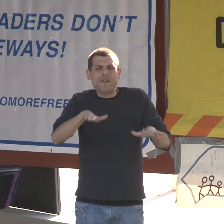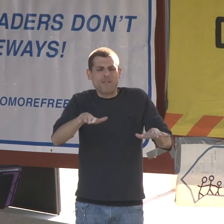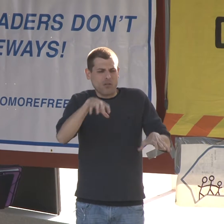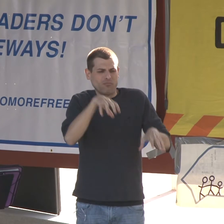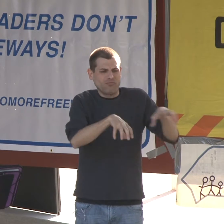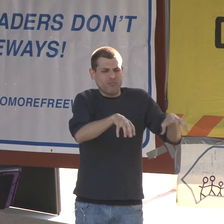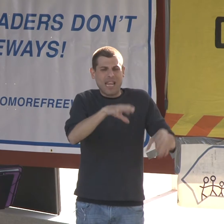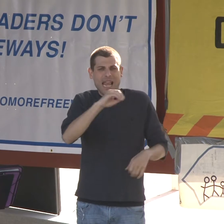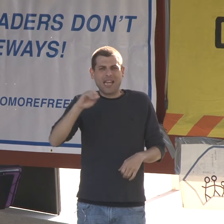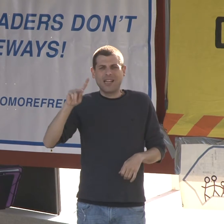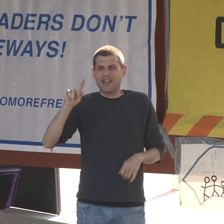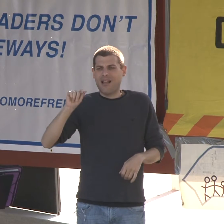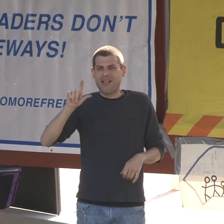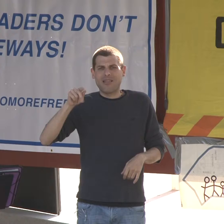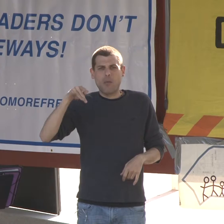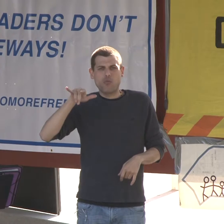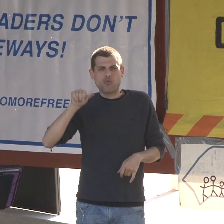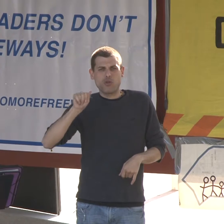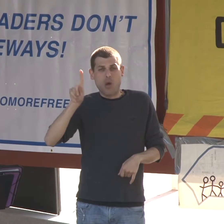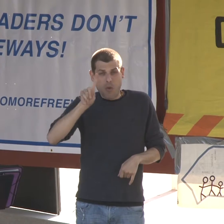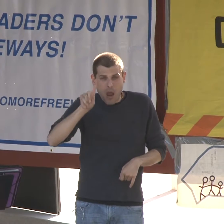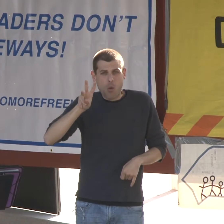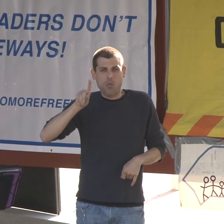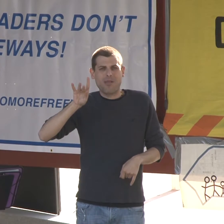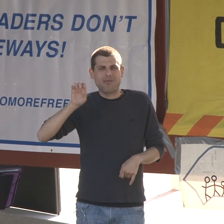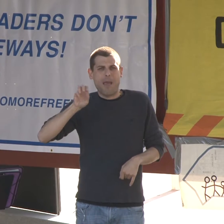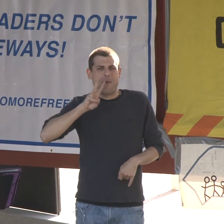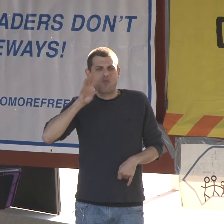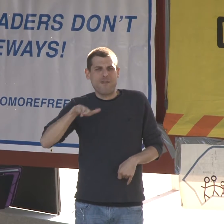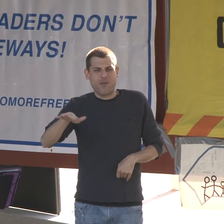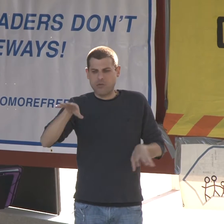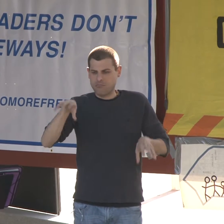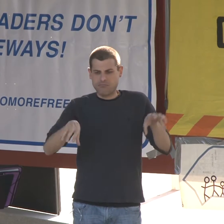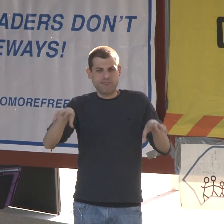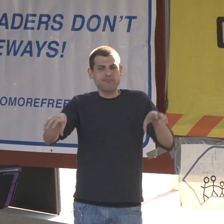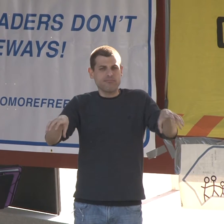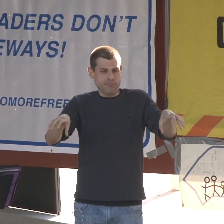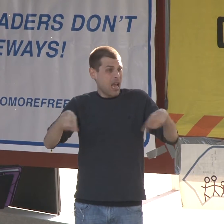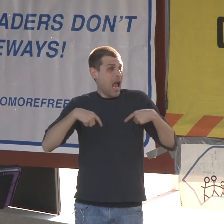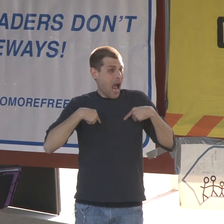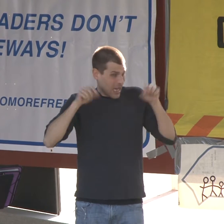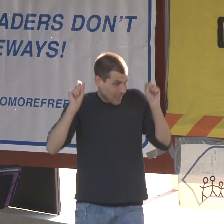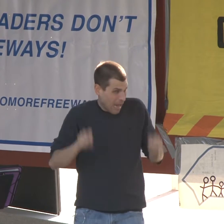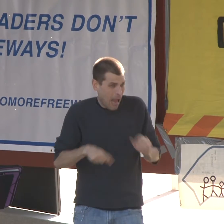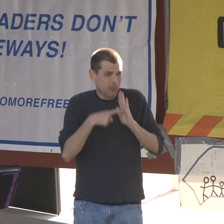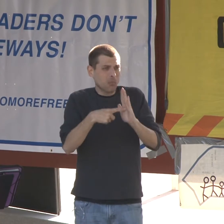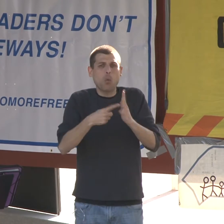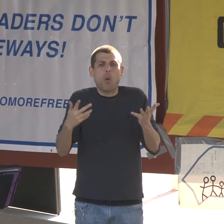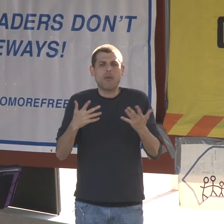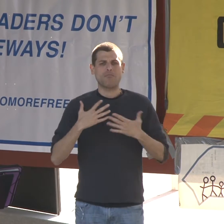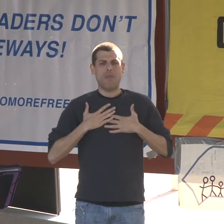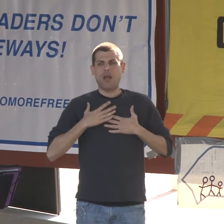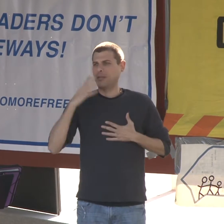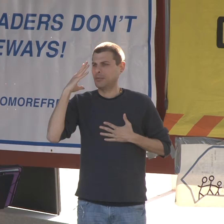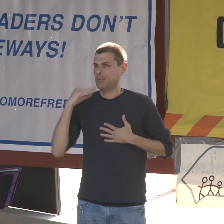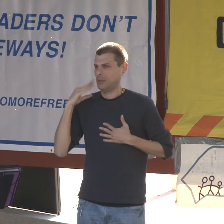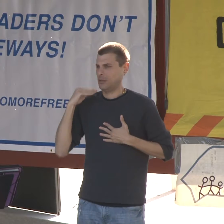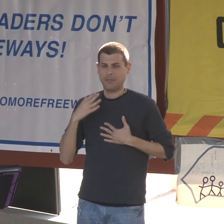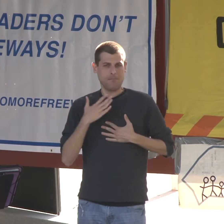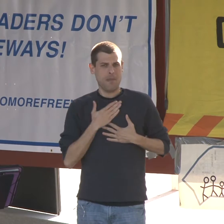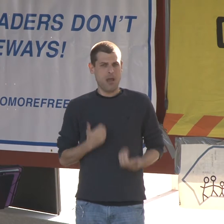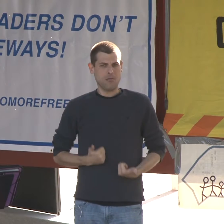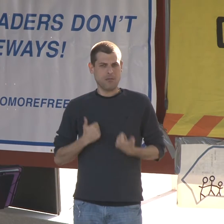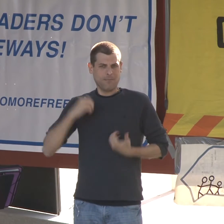and Kalapuya-speaking people along the Willamette. I can only speak to my own viewpoint based on my lived